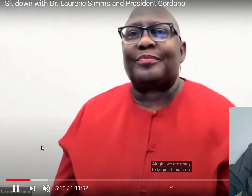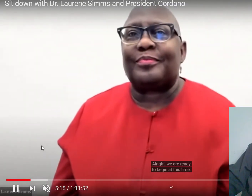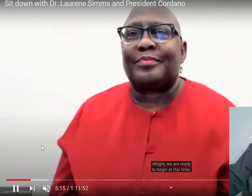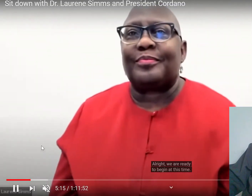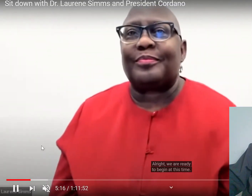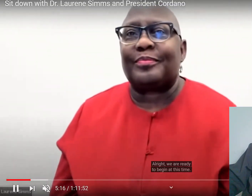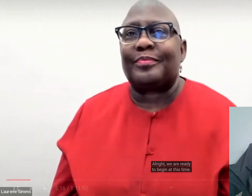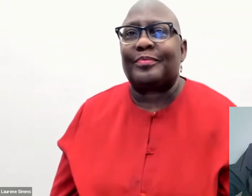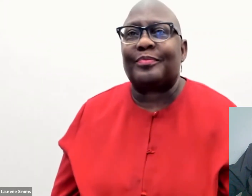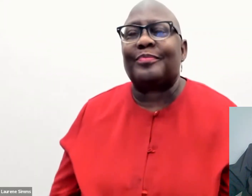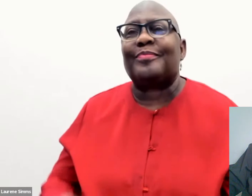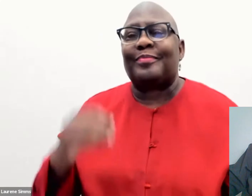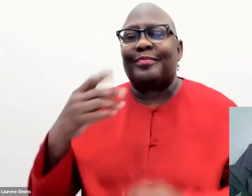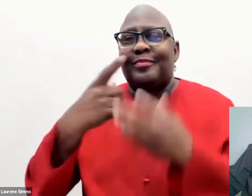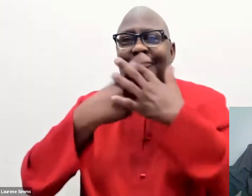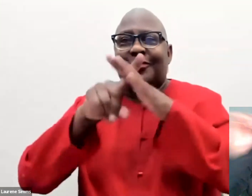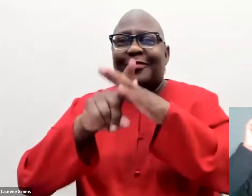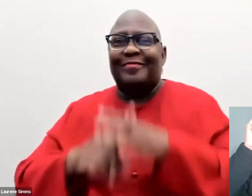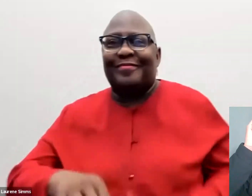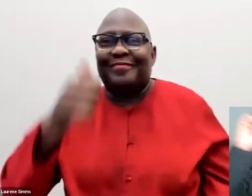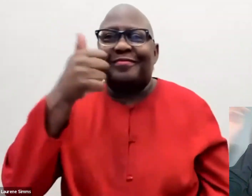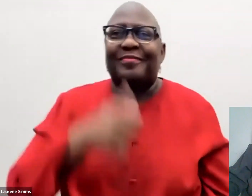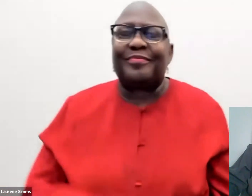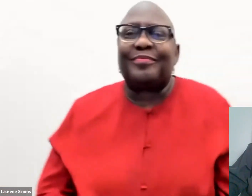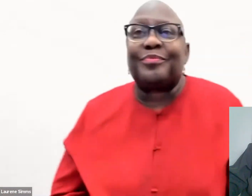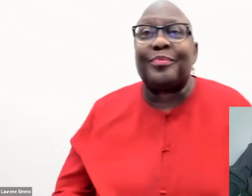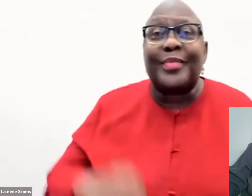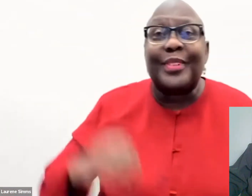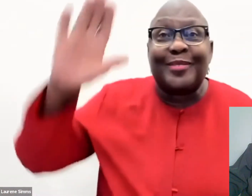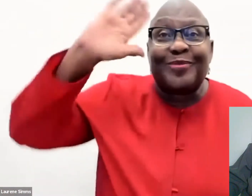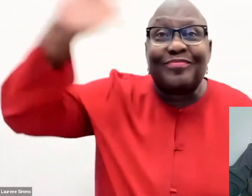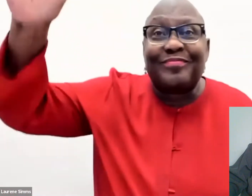All right, I think we're ready to start.